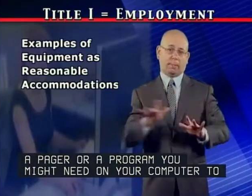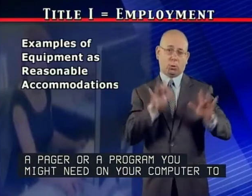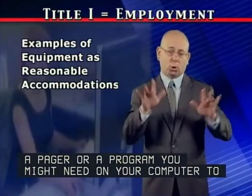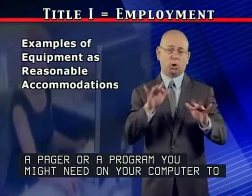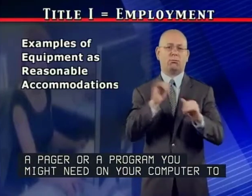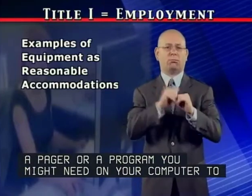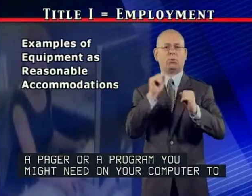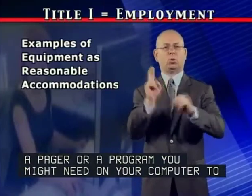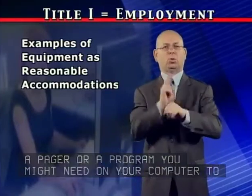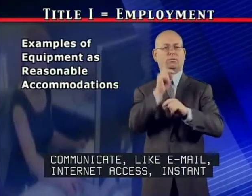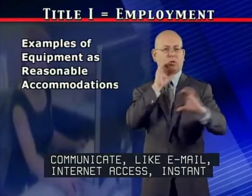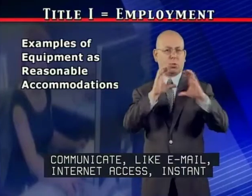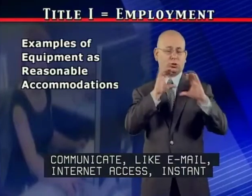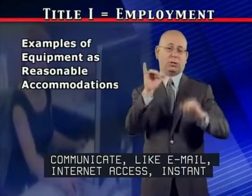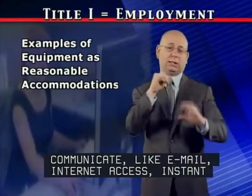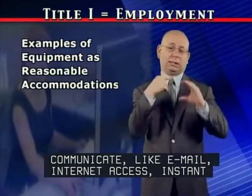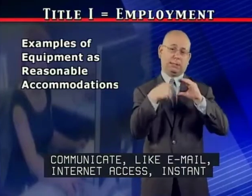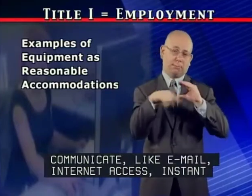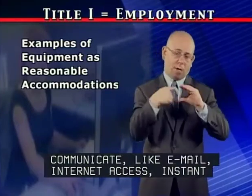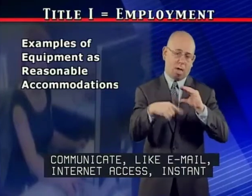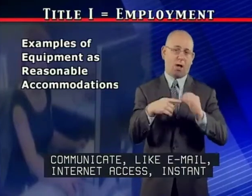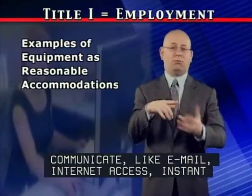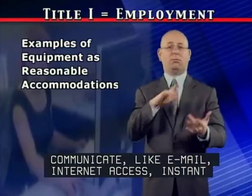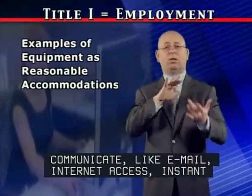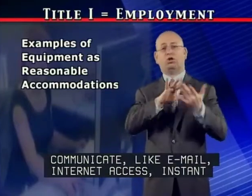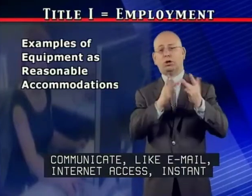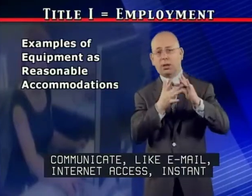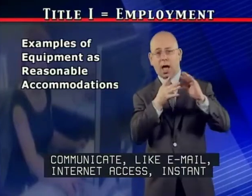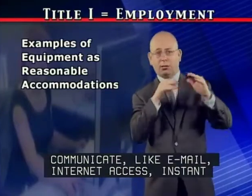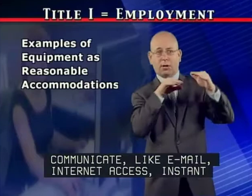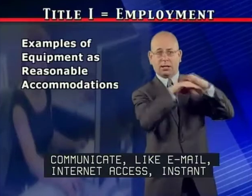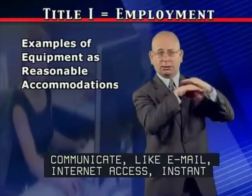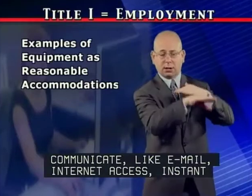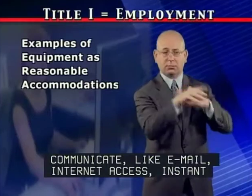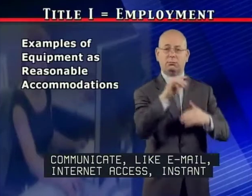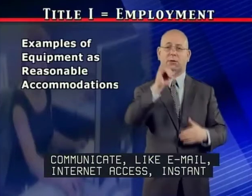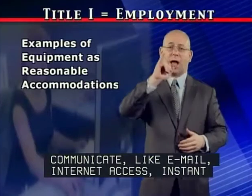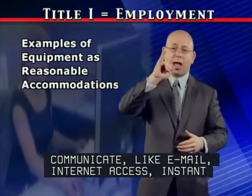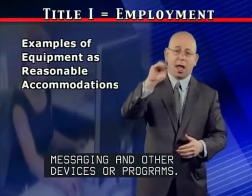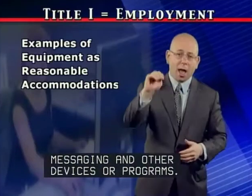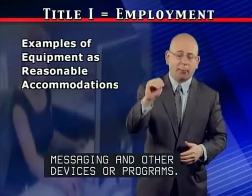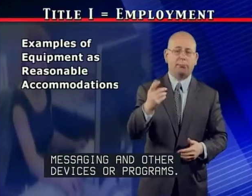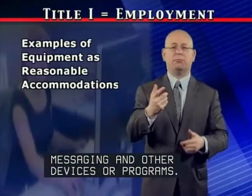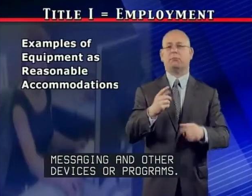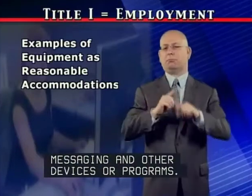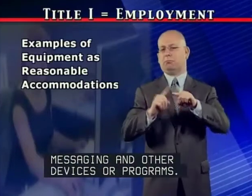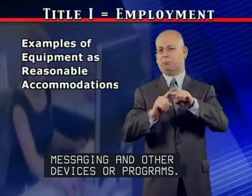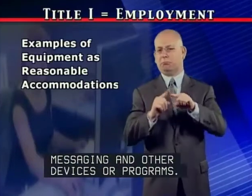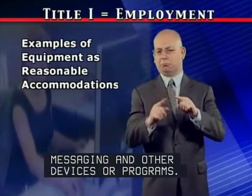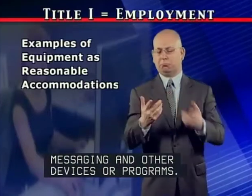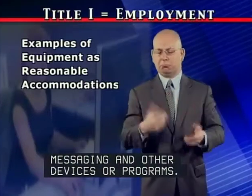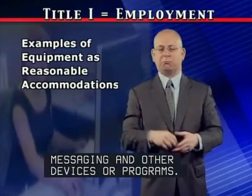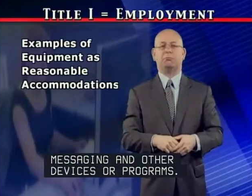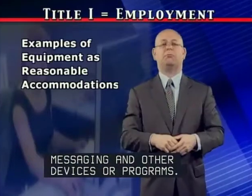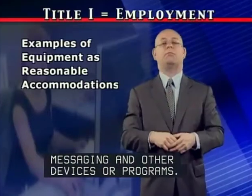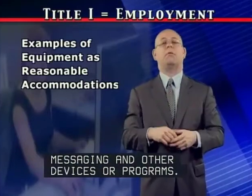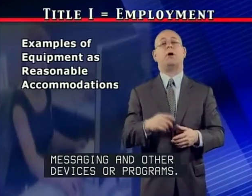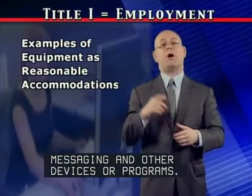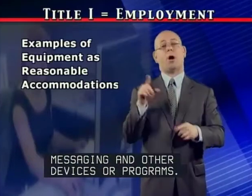might need on your computer to communicate like email, internet access, instant messaging, and other devices or